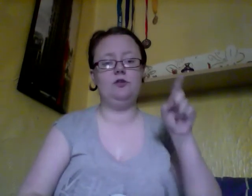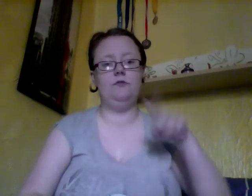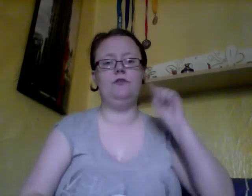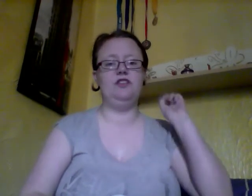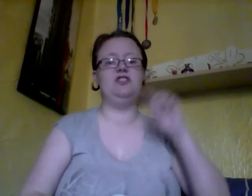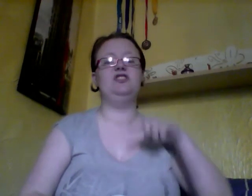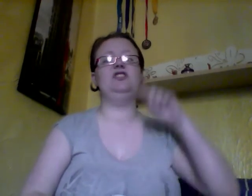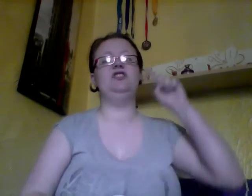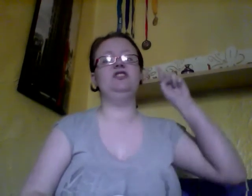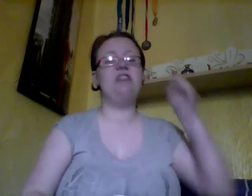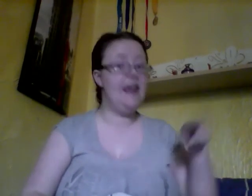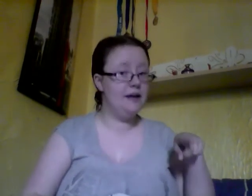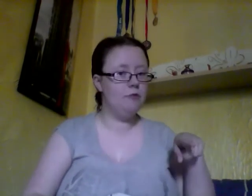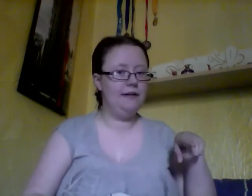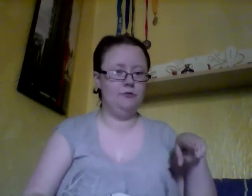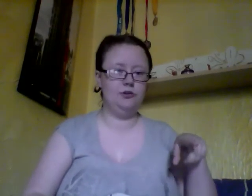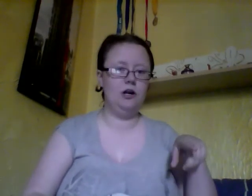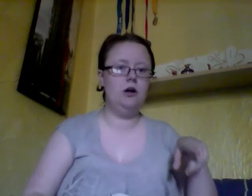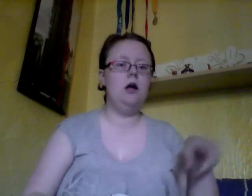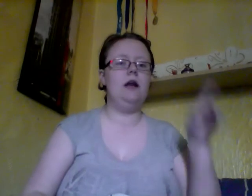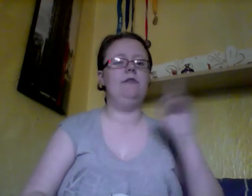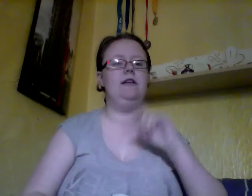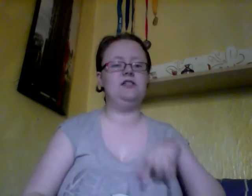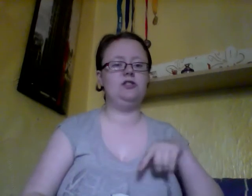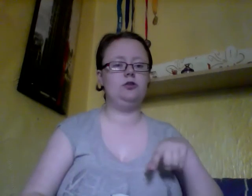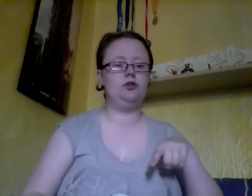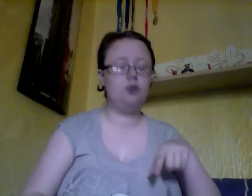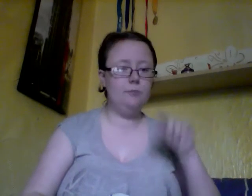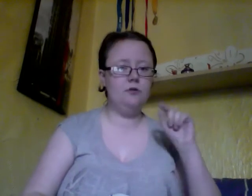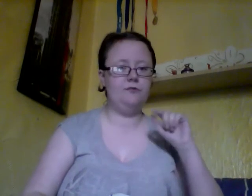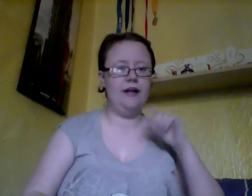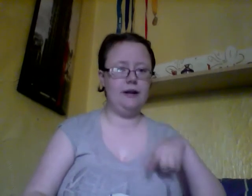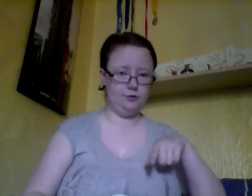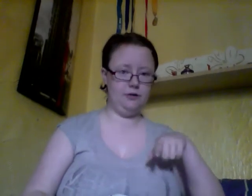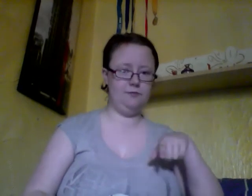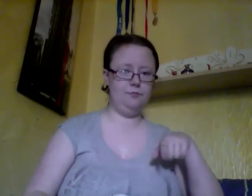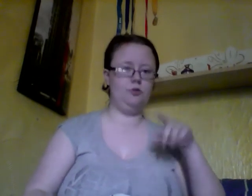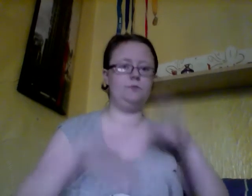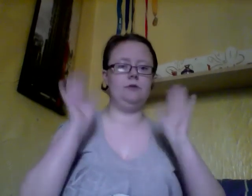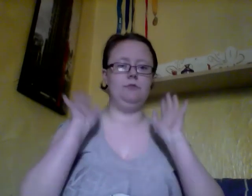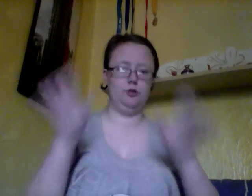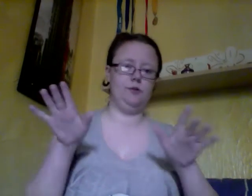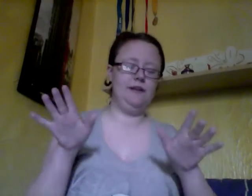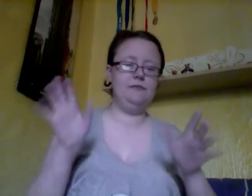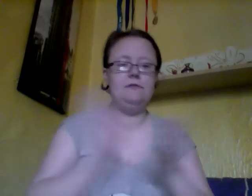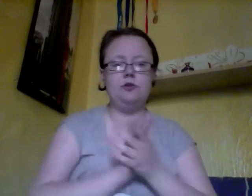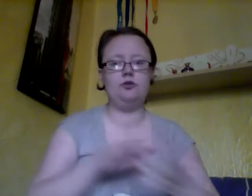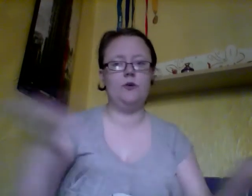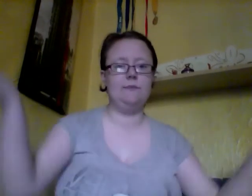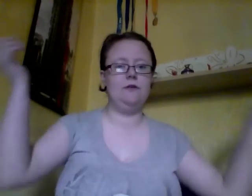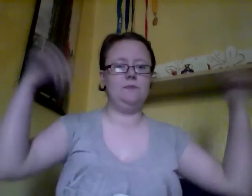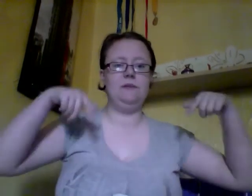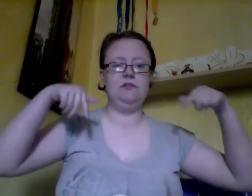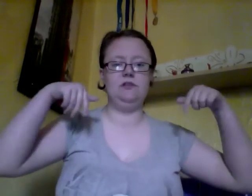the second Robert Downey Jr. and I've read some of the illustrated books, but we're not talking about them today, we're just talking about the BBC